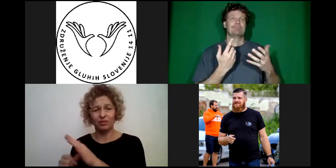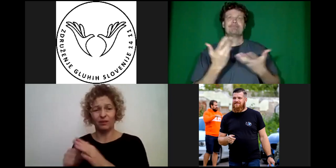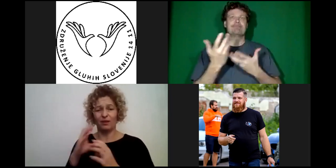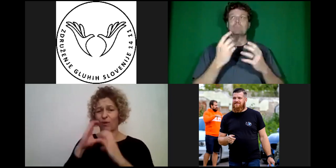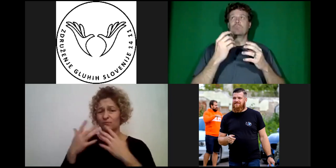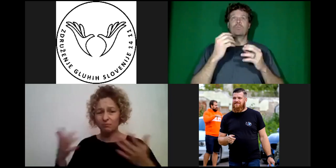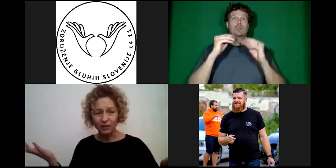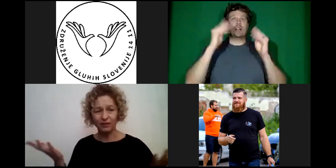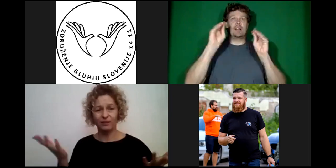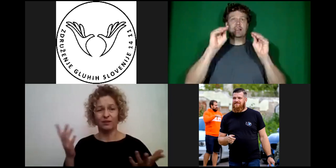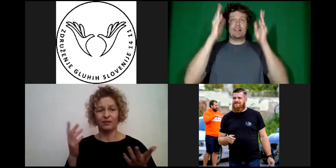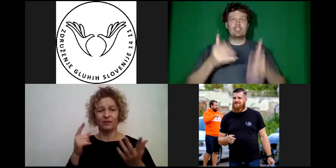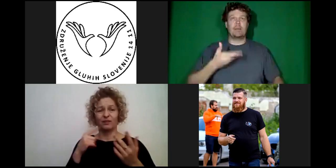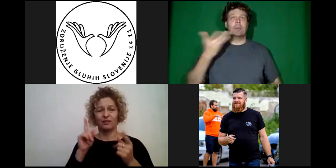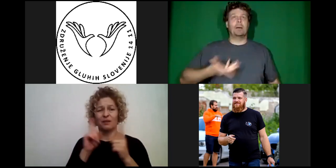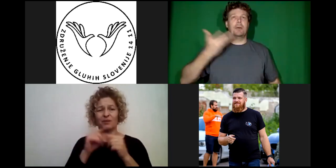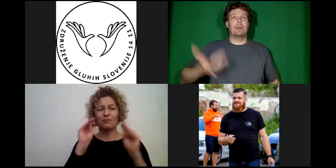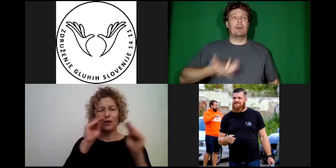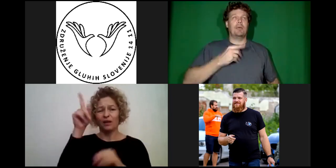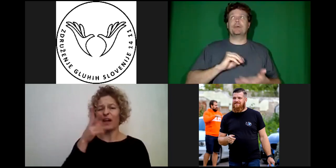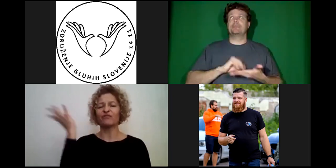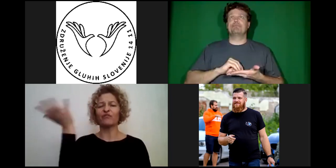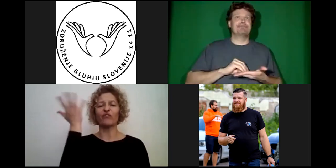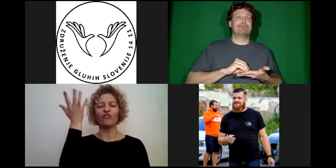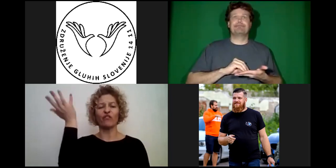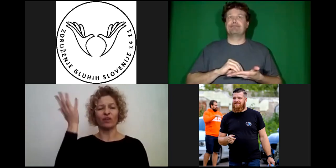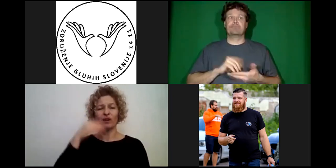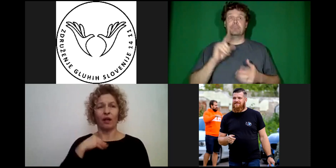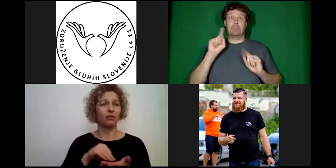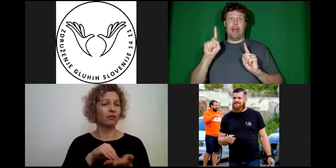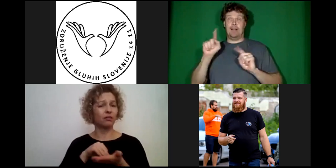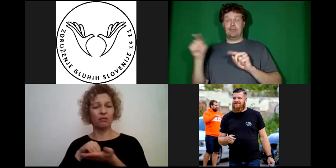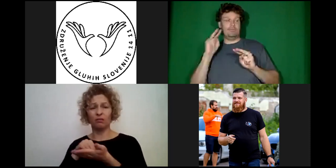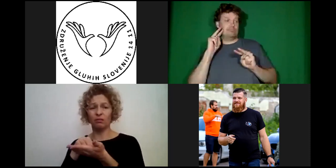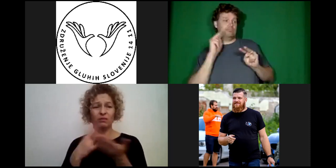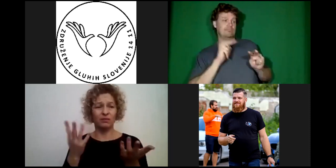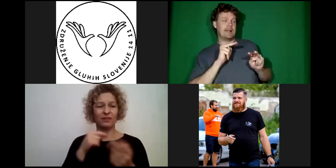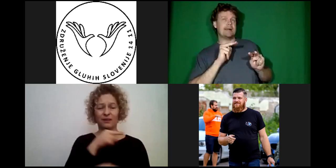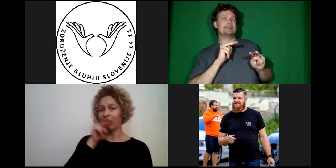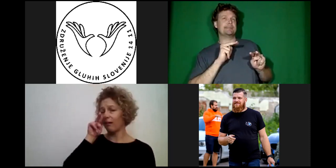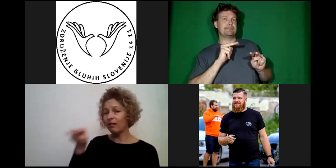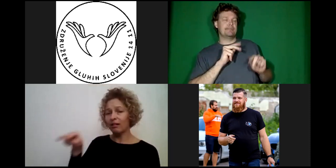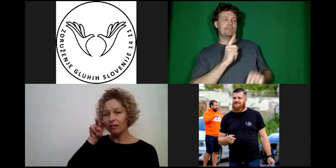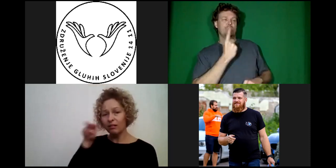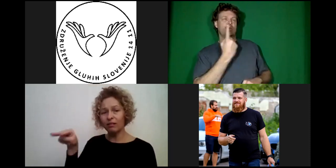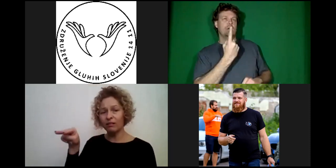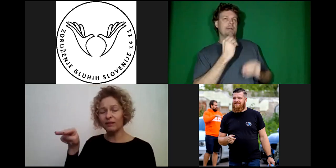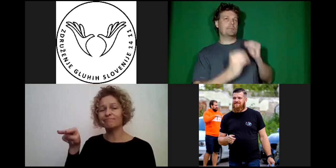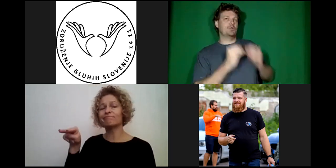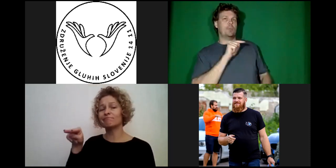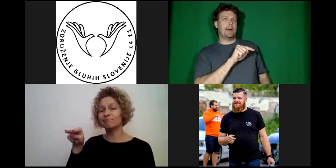little depressed, a little oppressed, how his classmate couldn't understand the